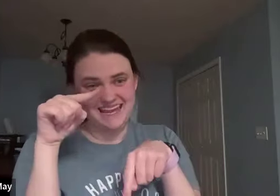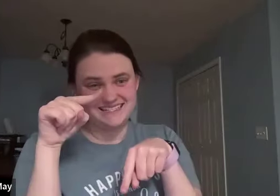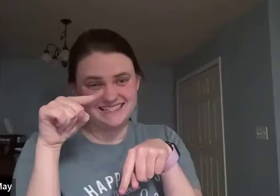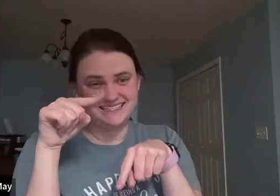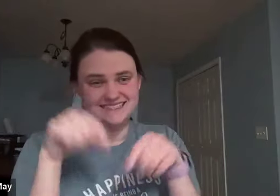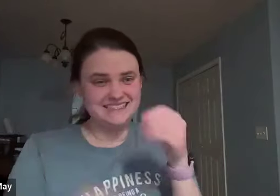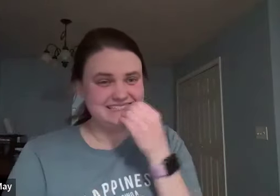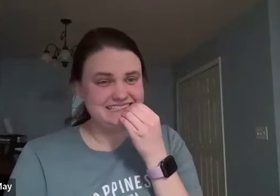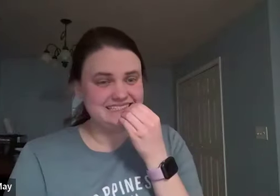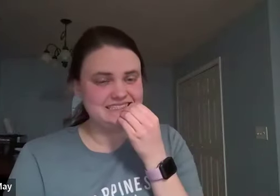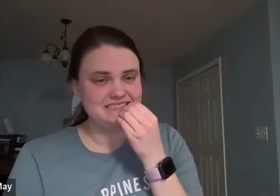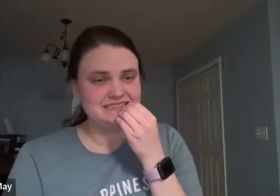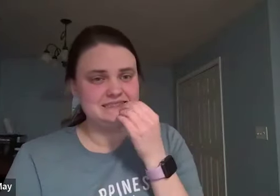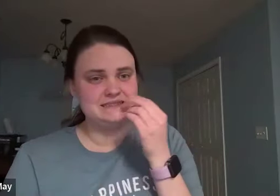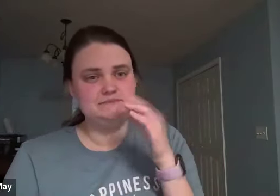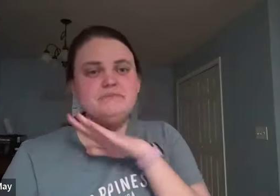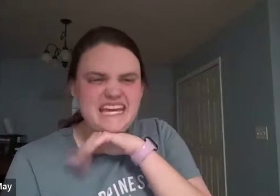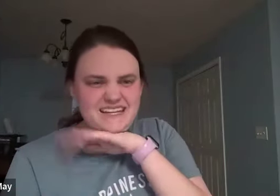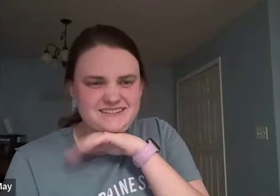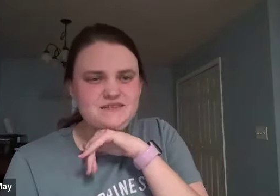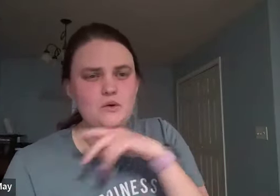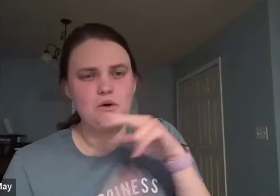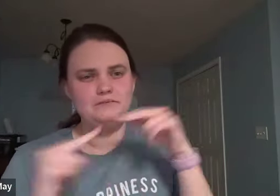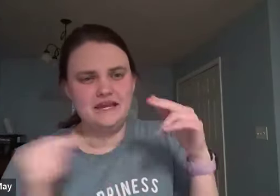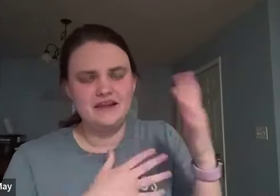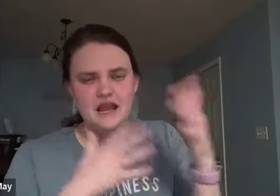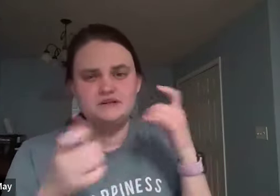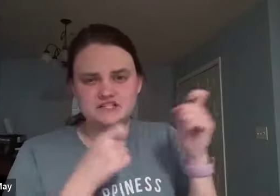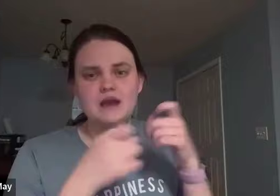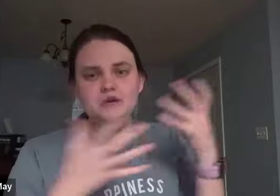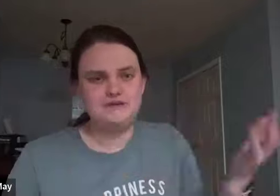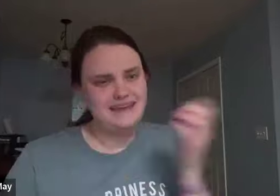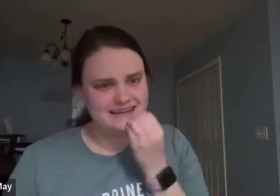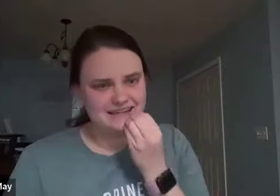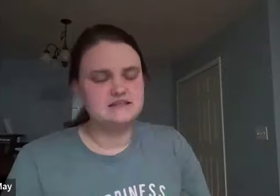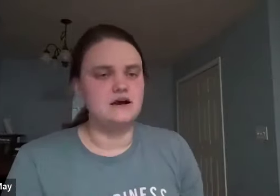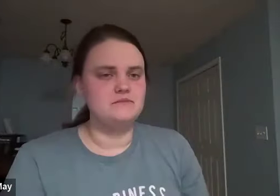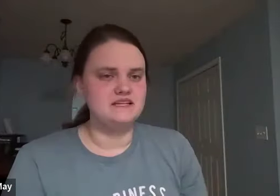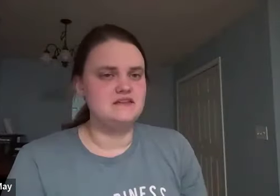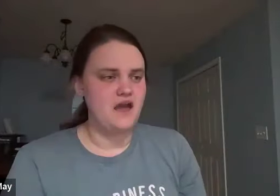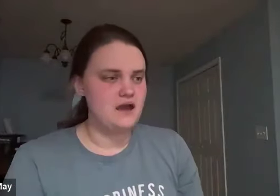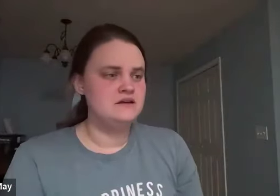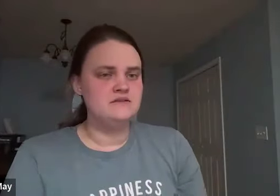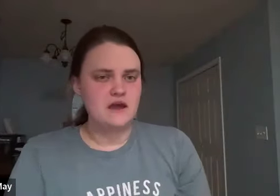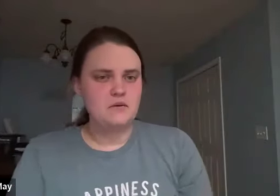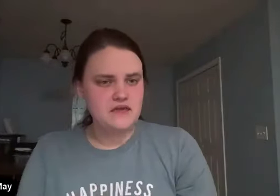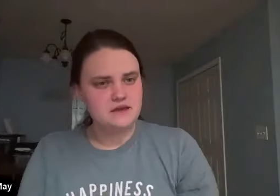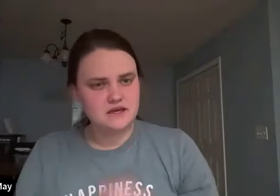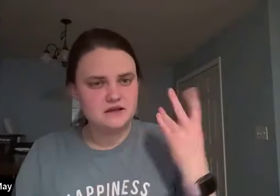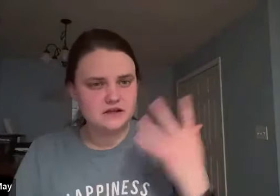can't eat pig, or like I would describe what you can't eat, things like that. That way they can make it clear.